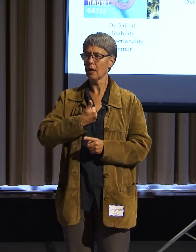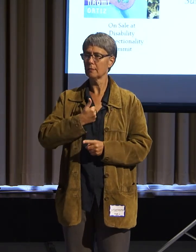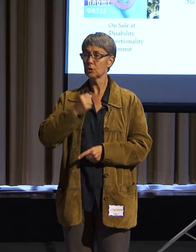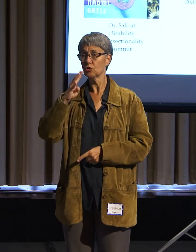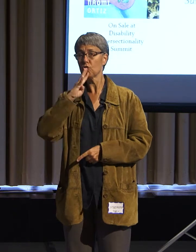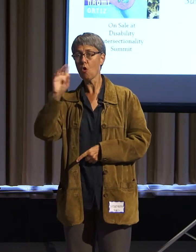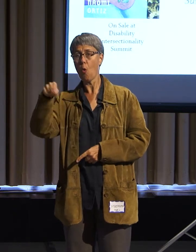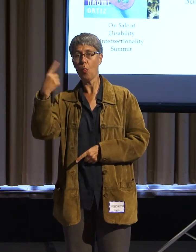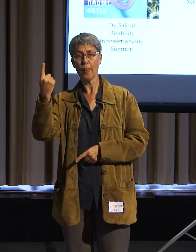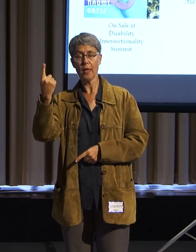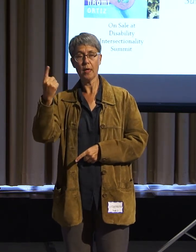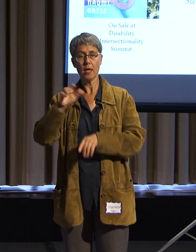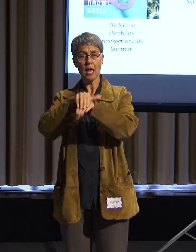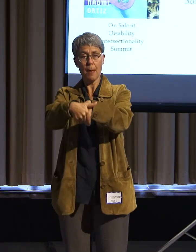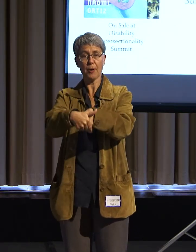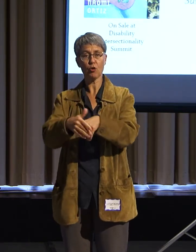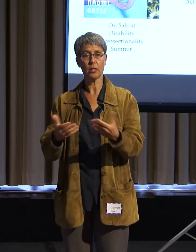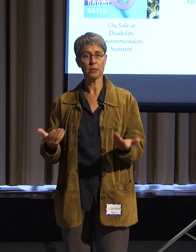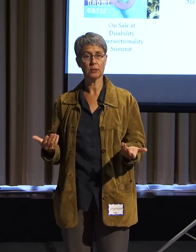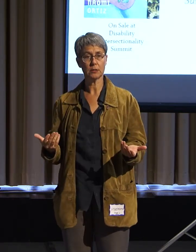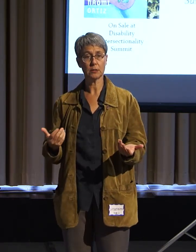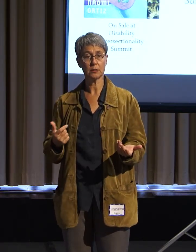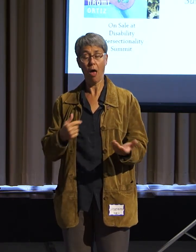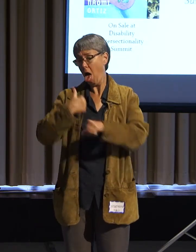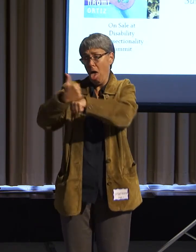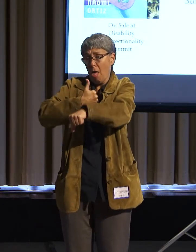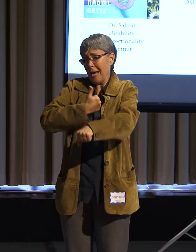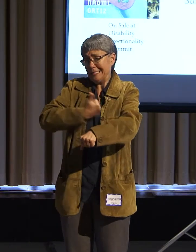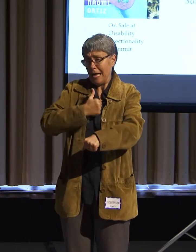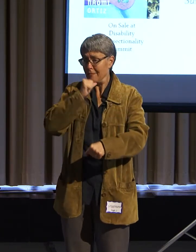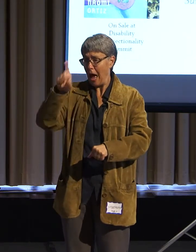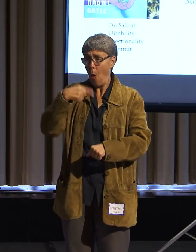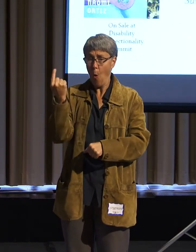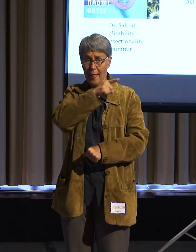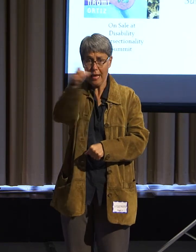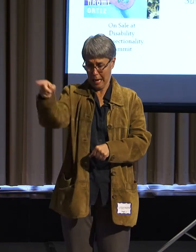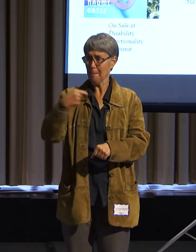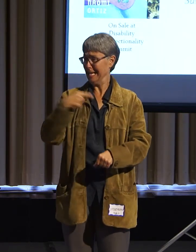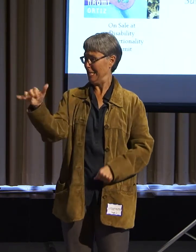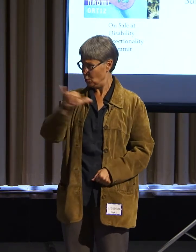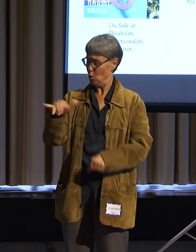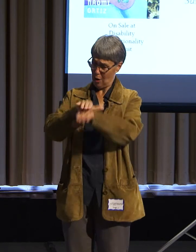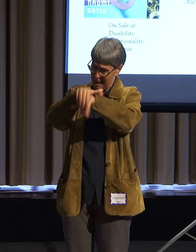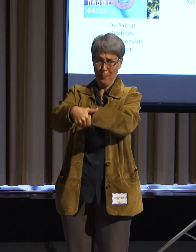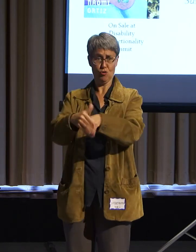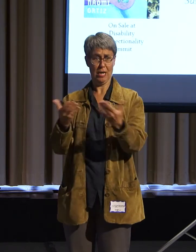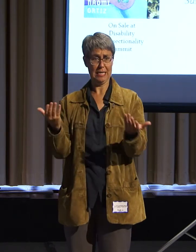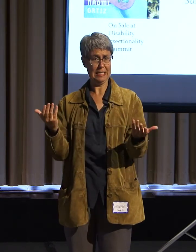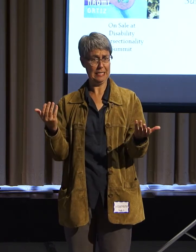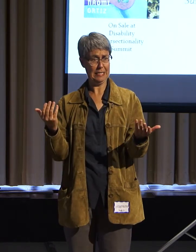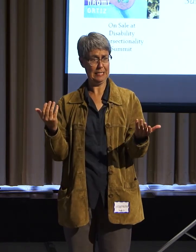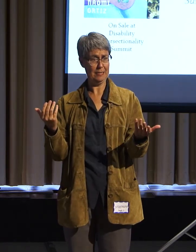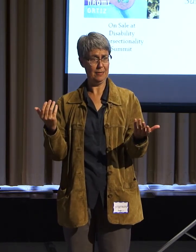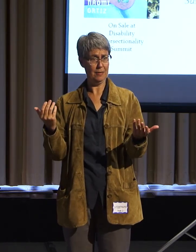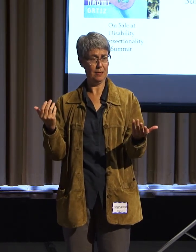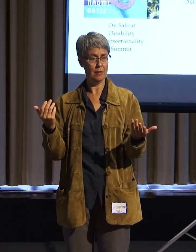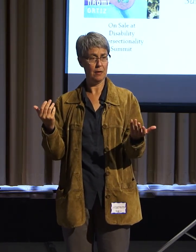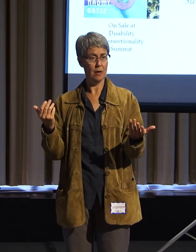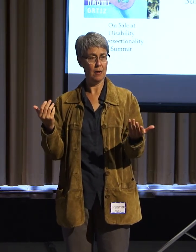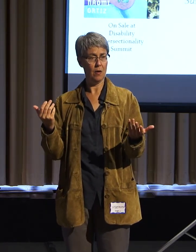and I hear other people in organizing and activist space say all the time, which is like whenever we talk about the topic of self-care, every single one of us